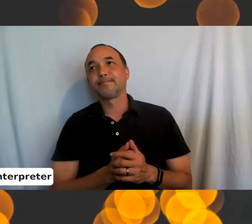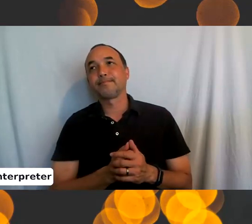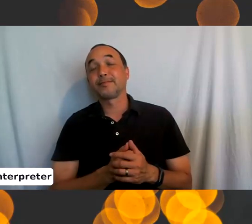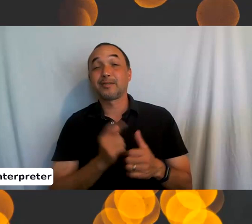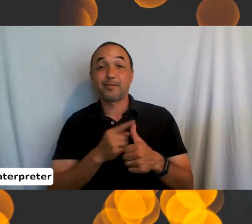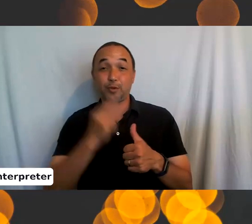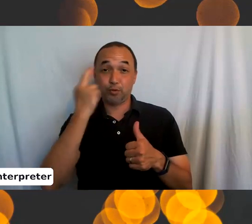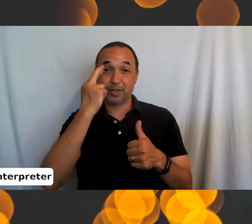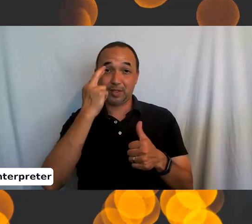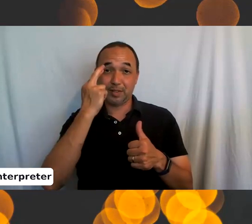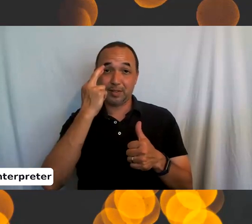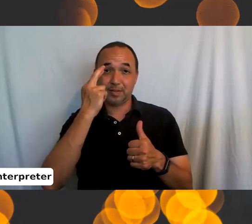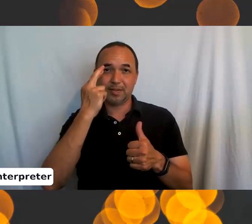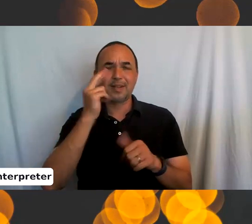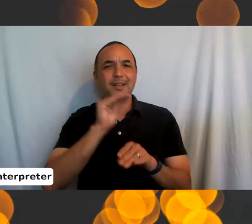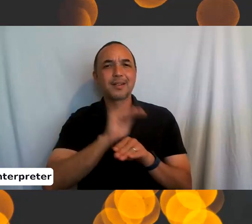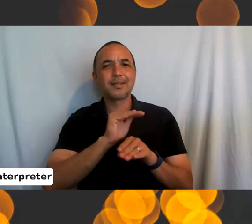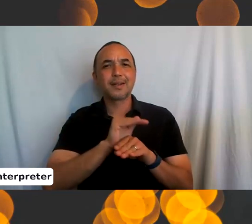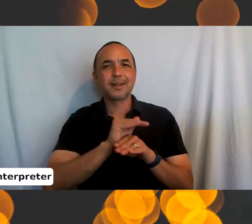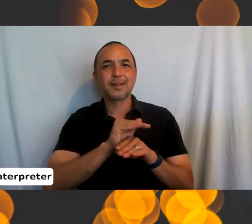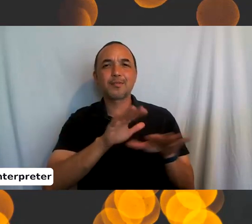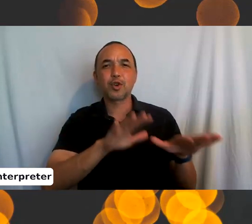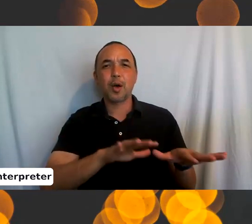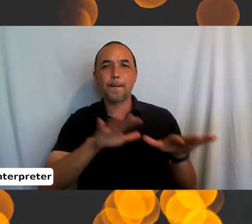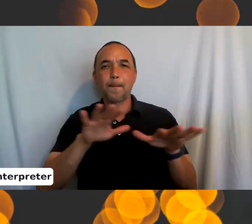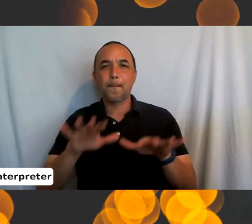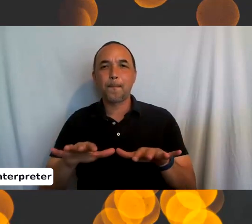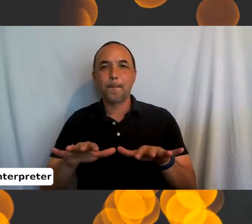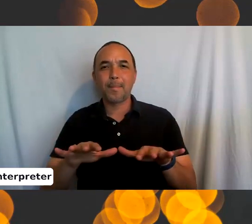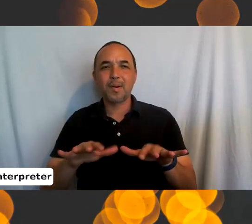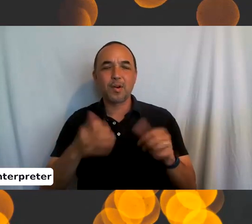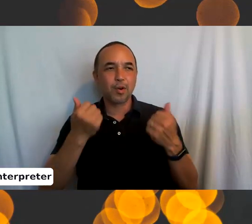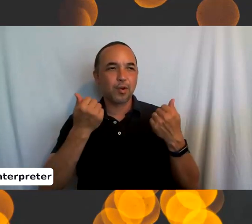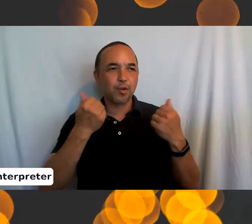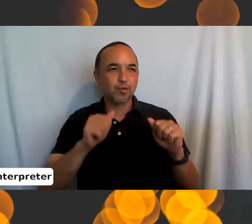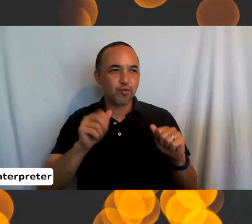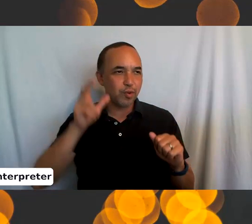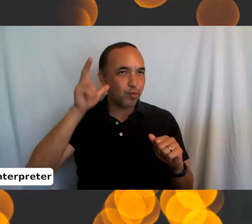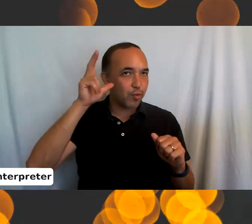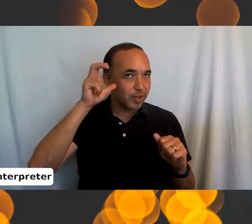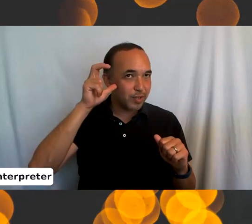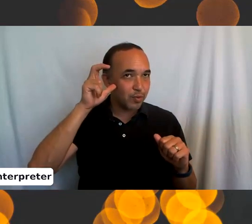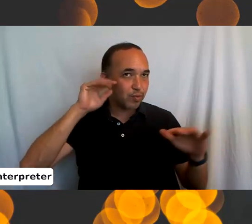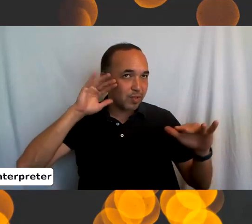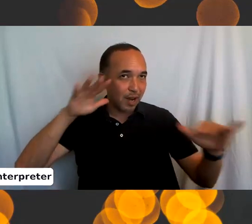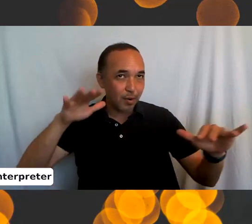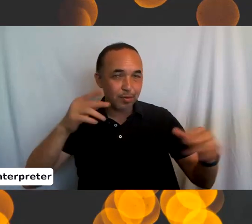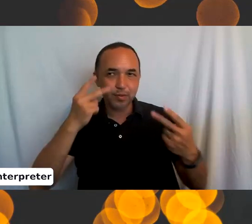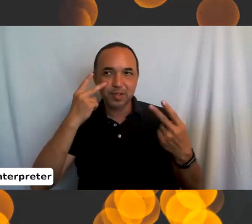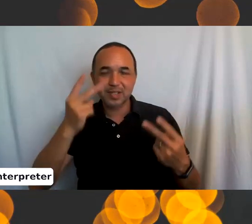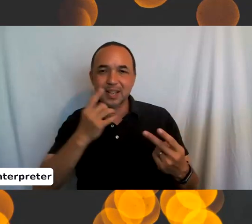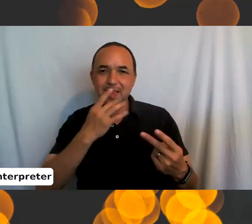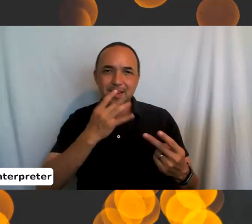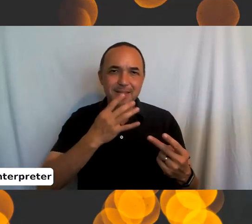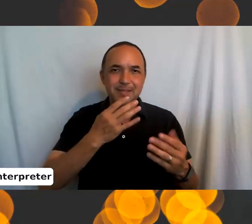is calm. You are trying to detect sounds. You're trying to see, you're trying to see lights and